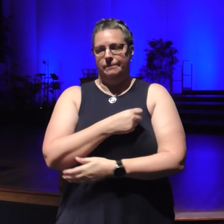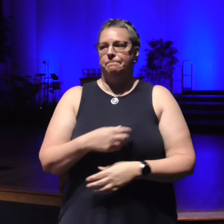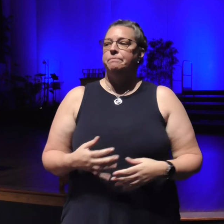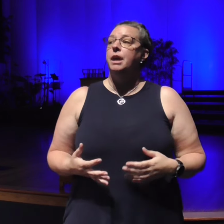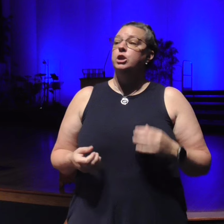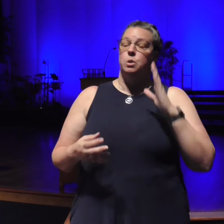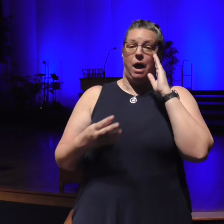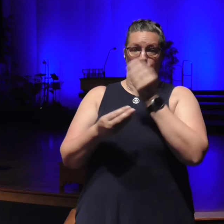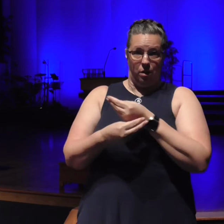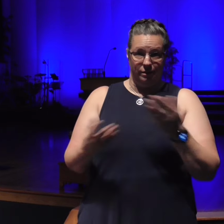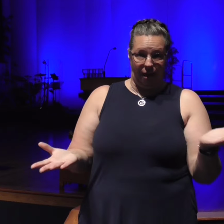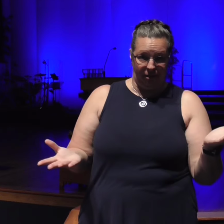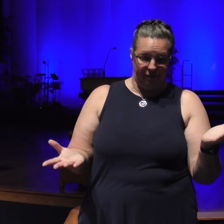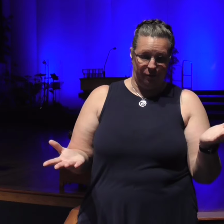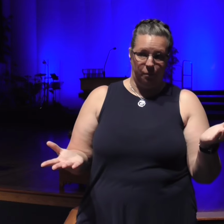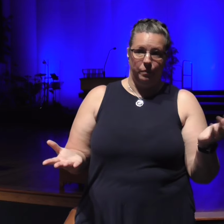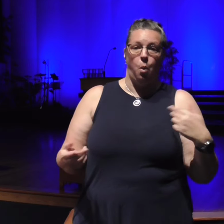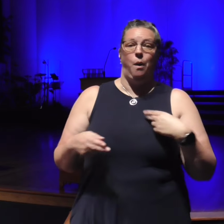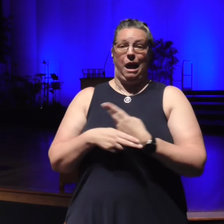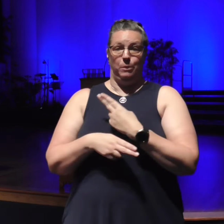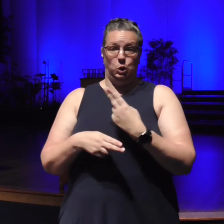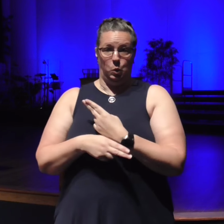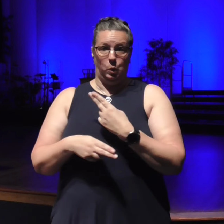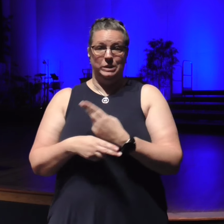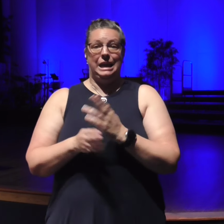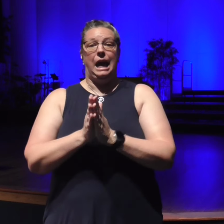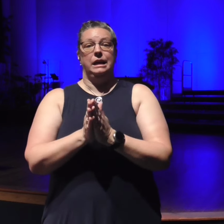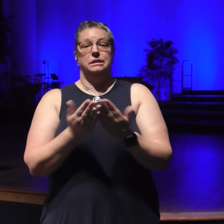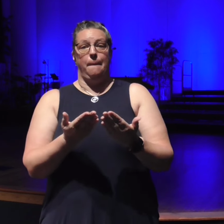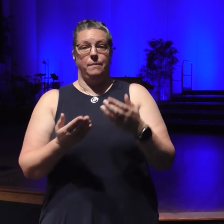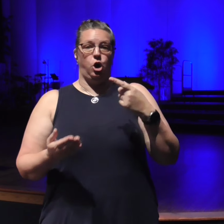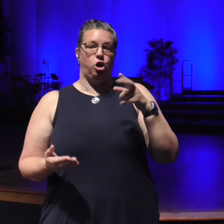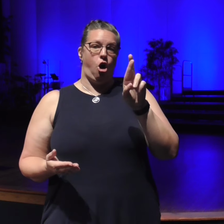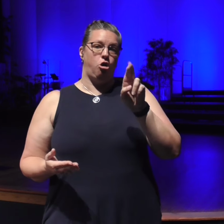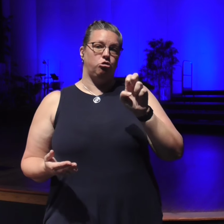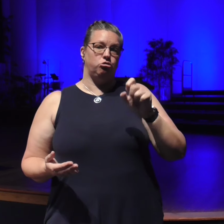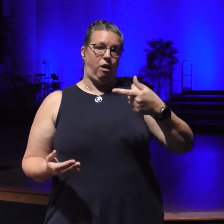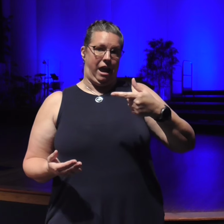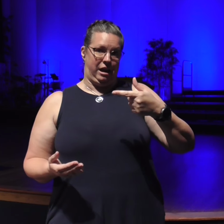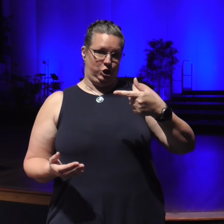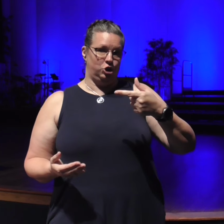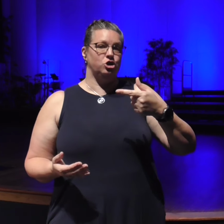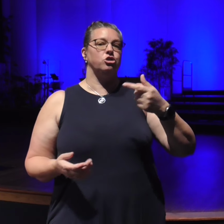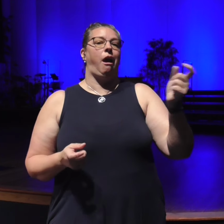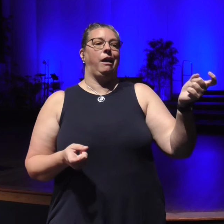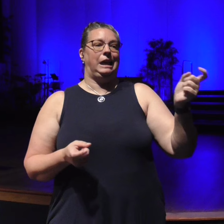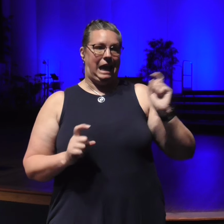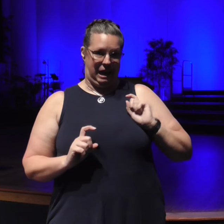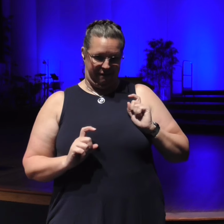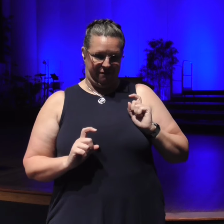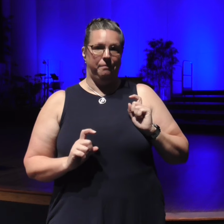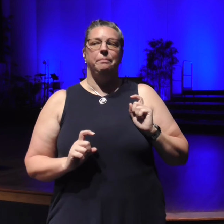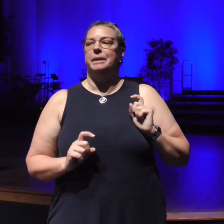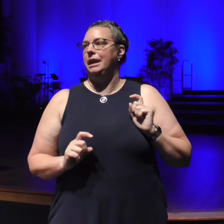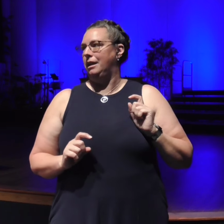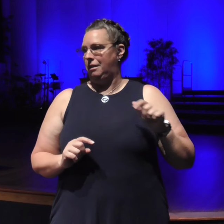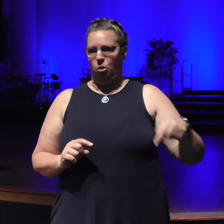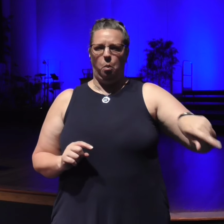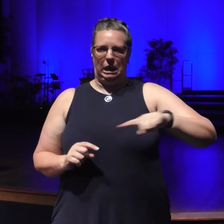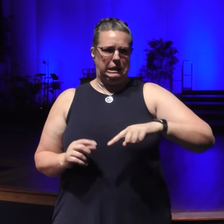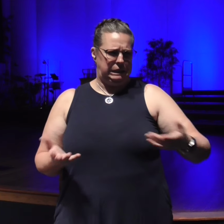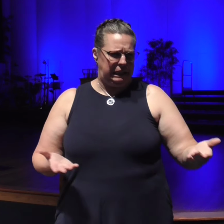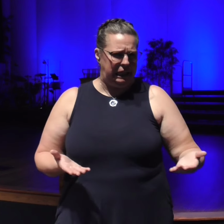that what I'm using is a book that Reg Glanton, one of our congregants, gifted me